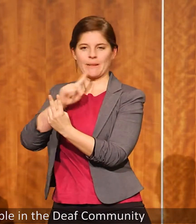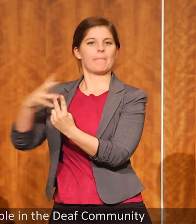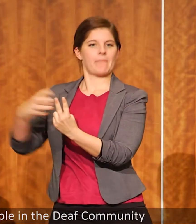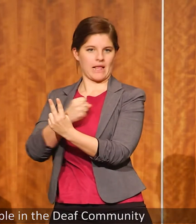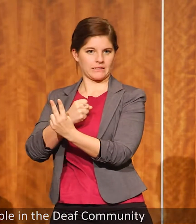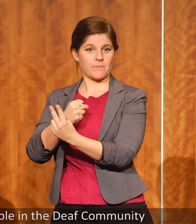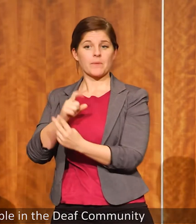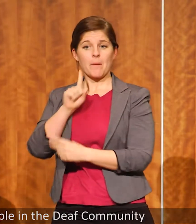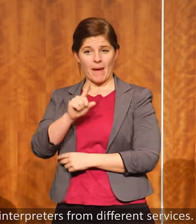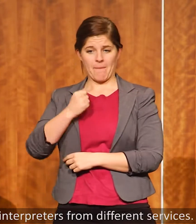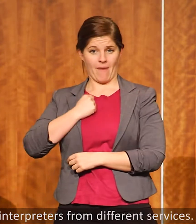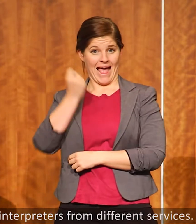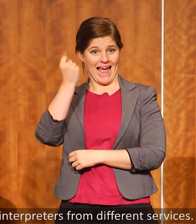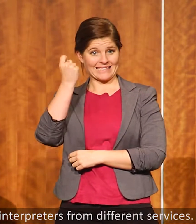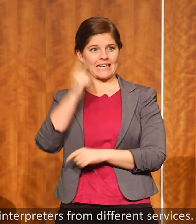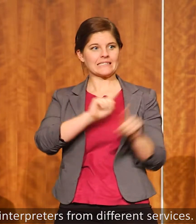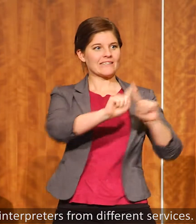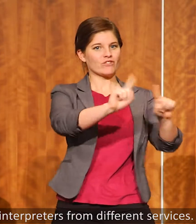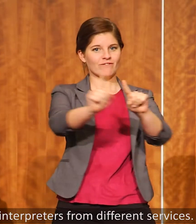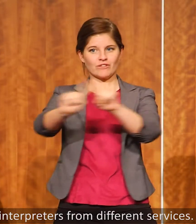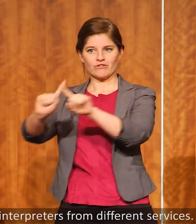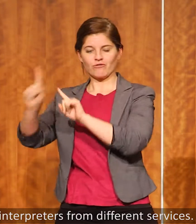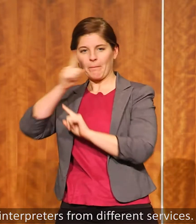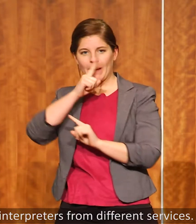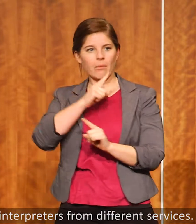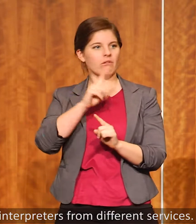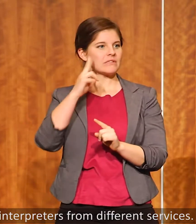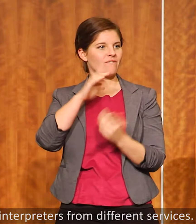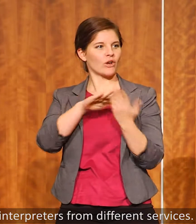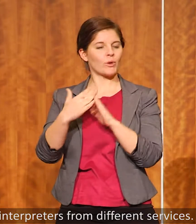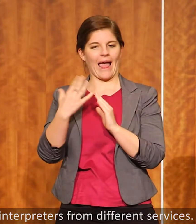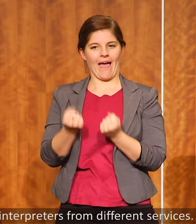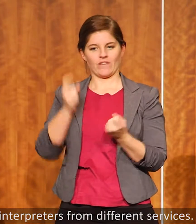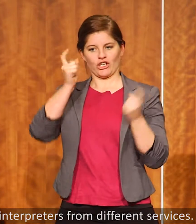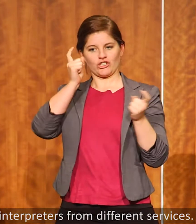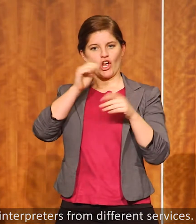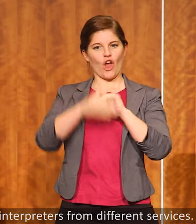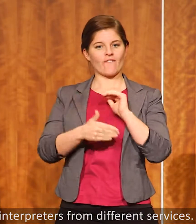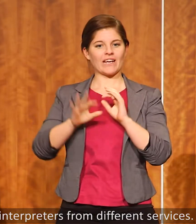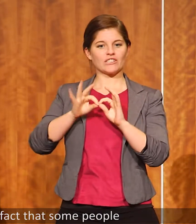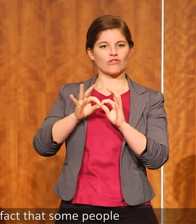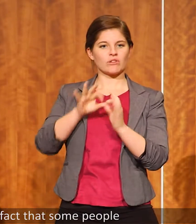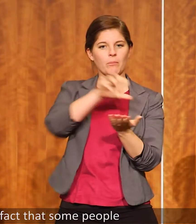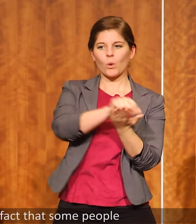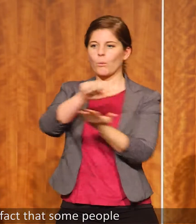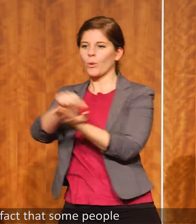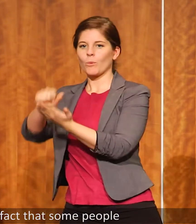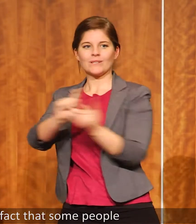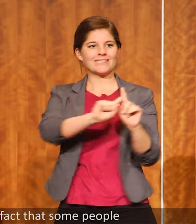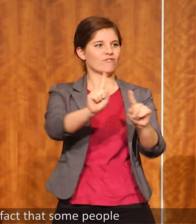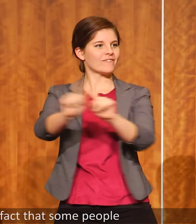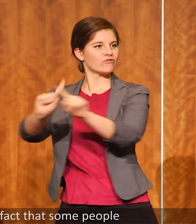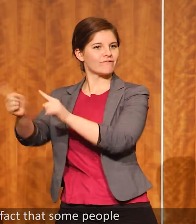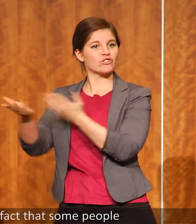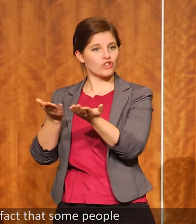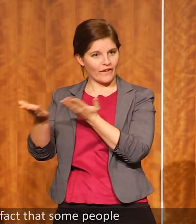from various people in the deaf community that there are some concerns in relation to interpreters from different services. I'm fully conscious